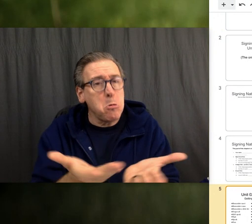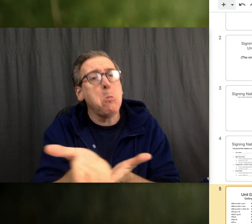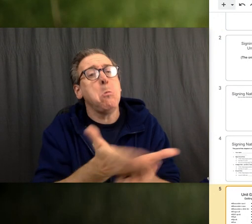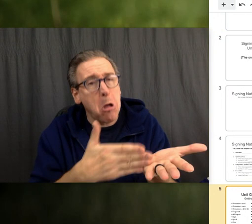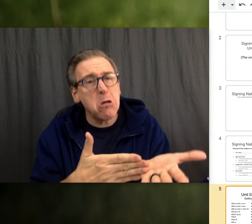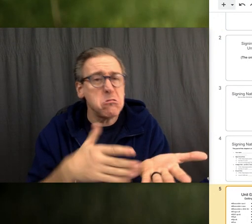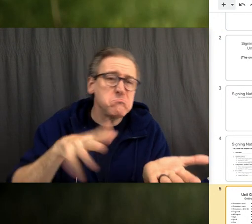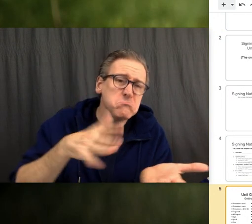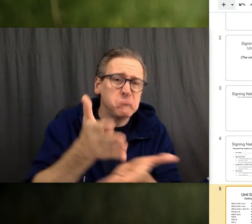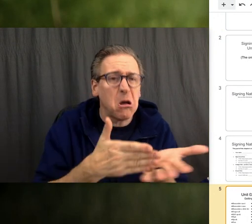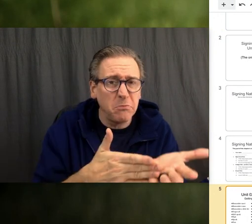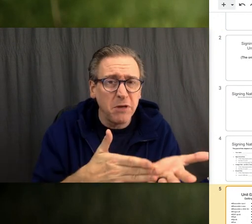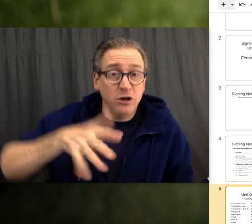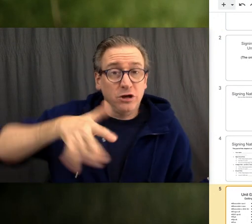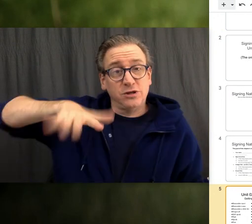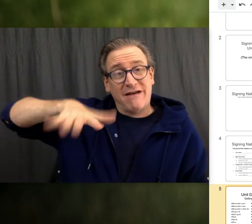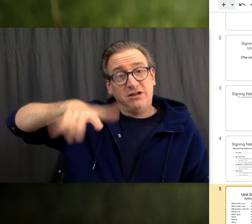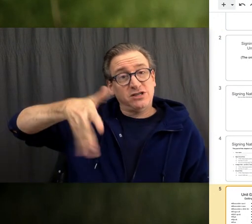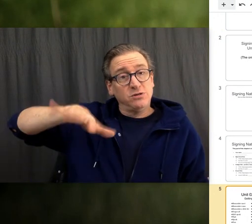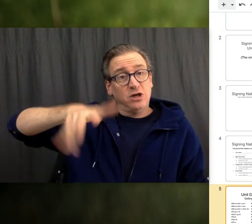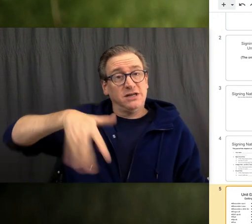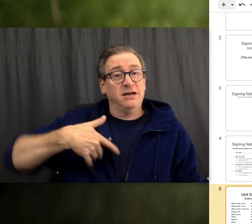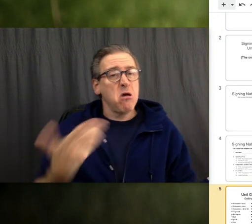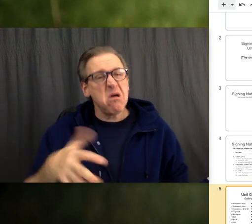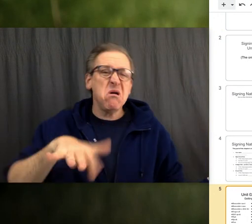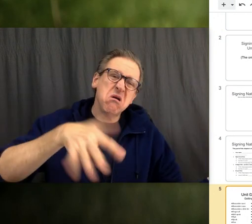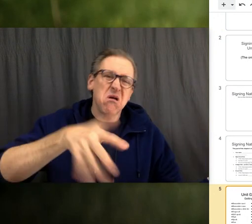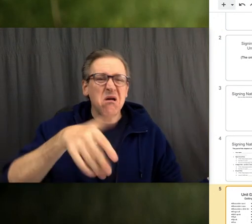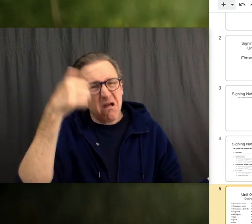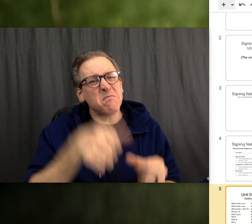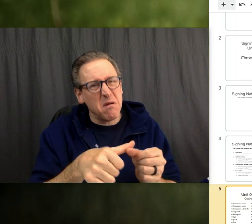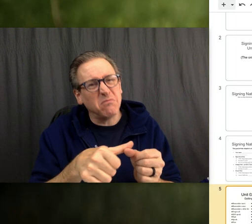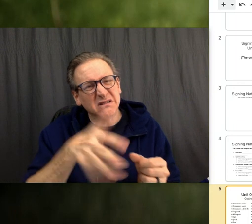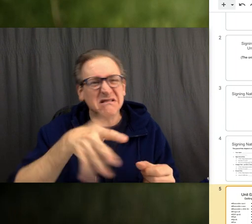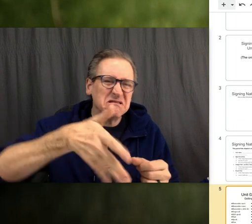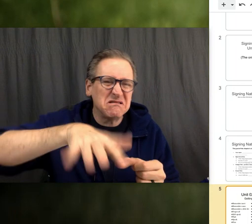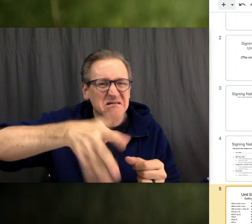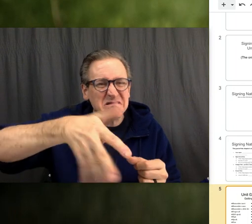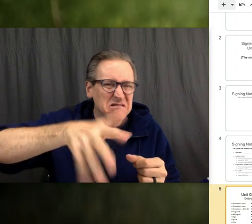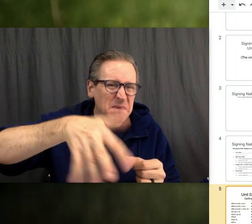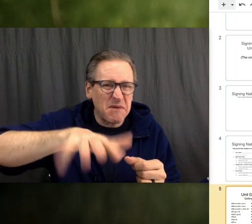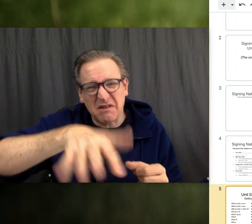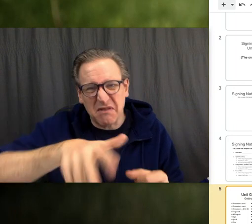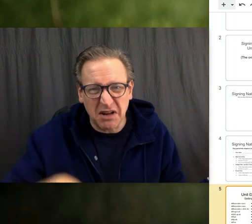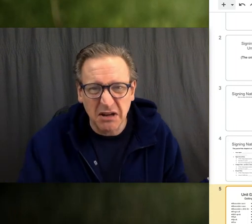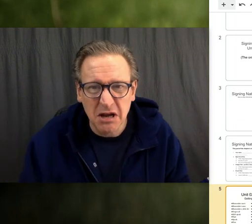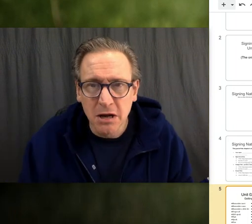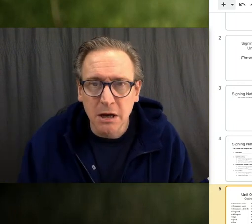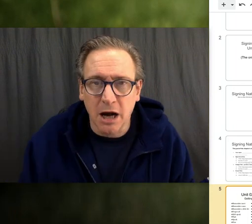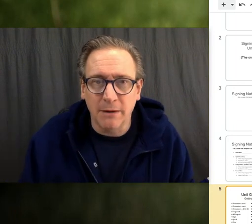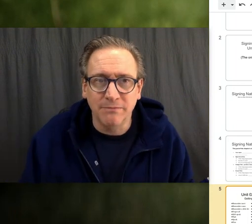some. Some. You can also have the so-so sign. I remember